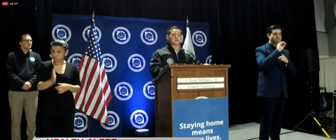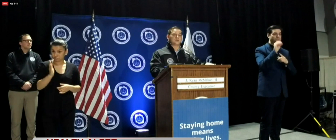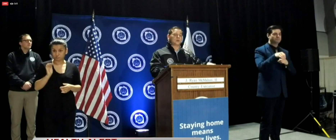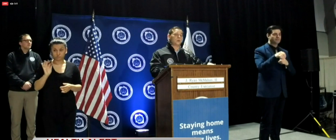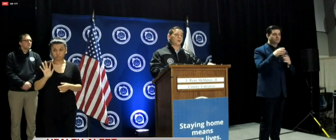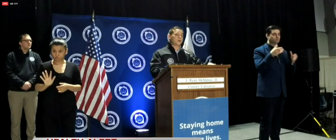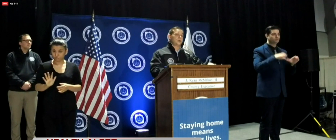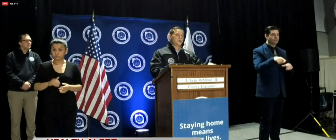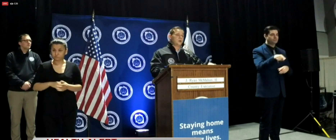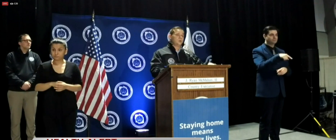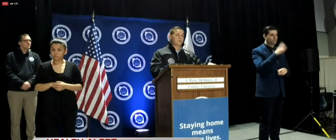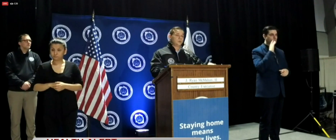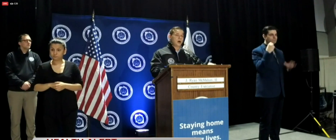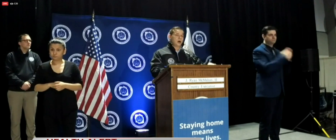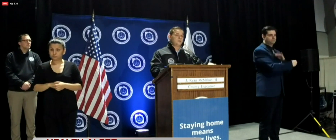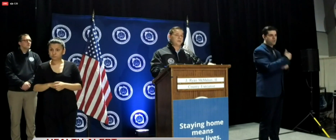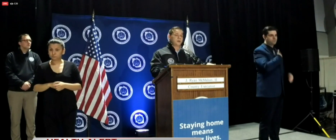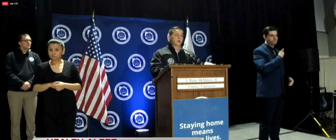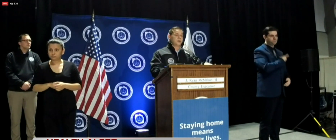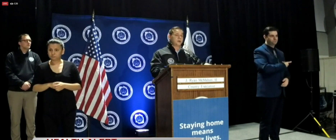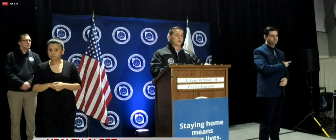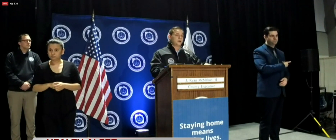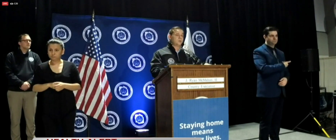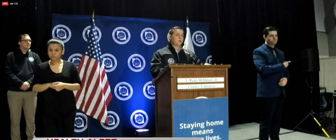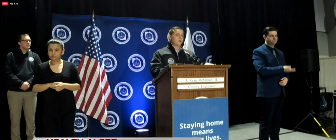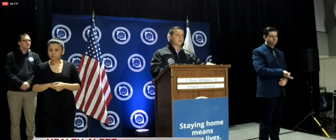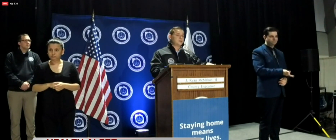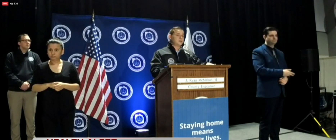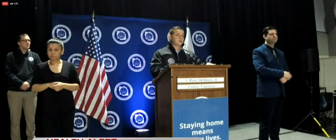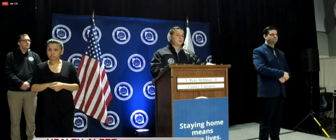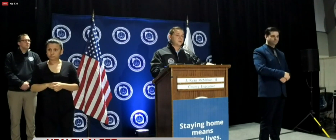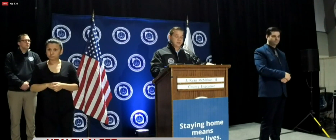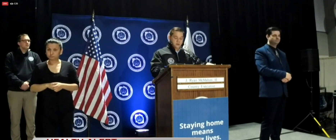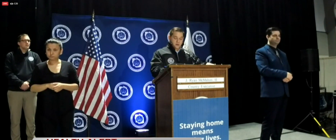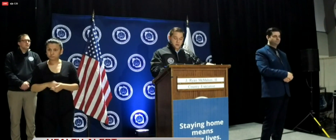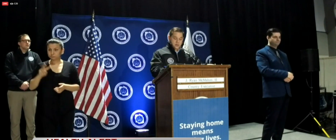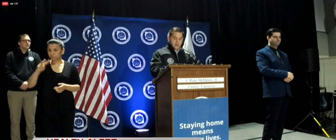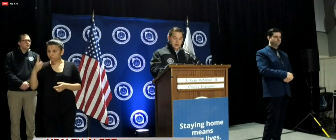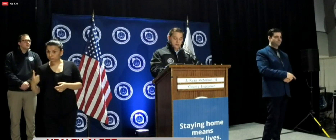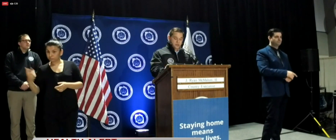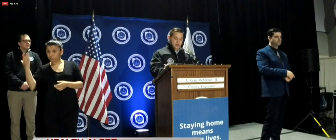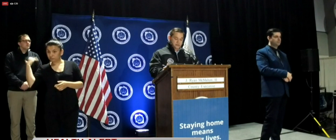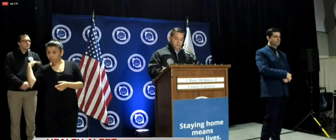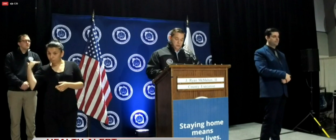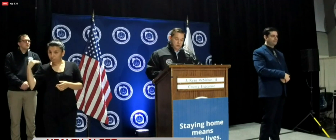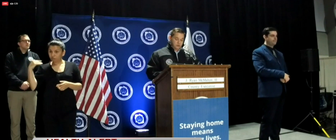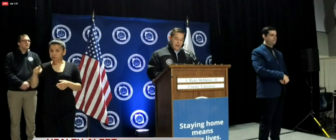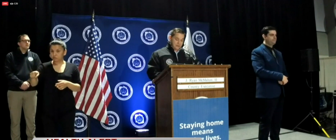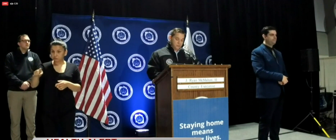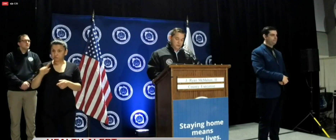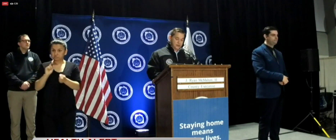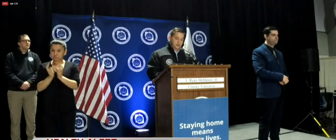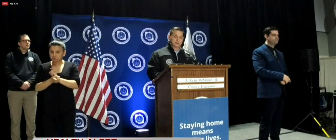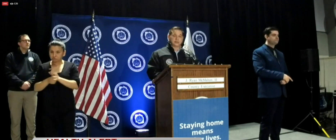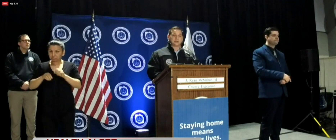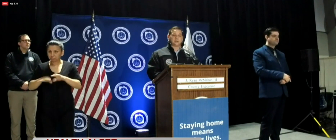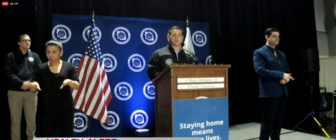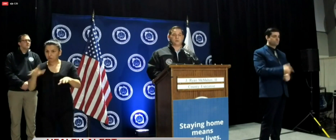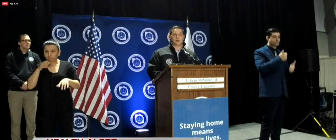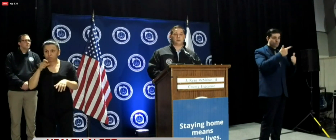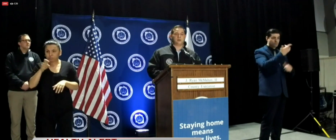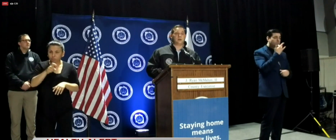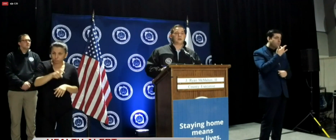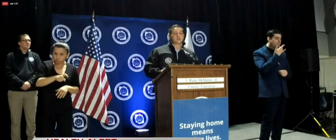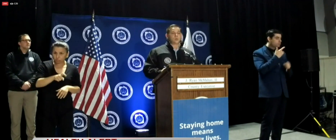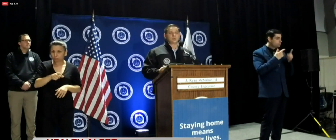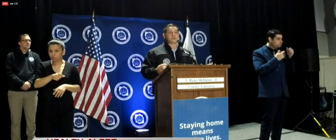happens to someone who you love, and they're one of our seniors, they have a chance to be one of the 9% in the ICU